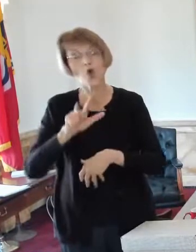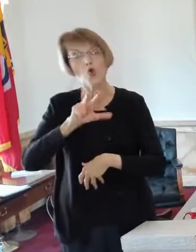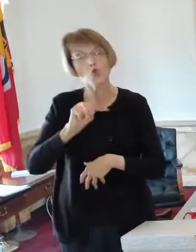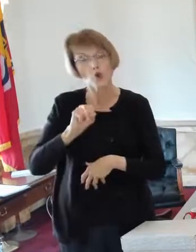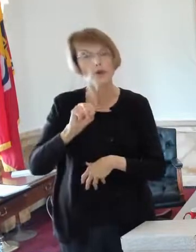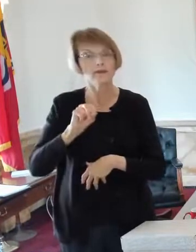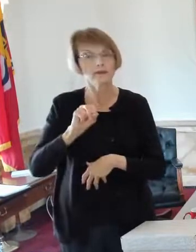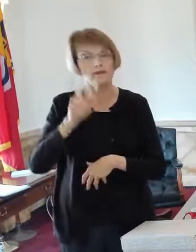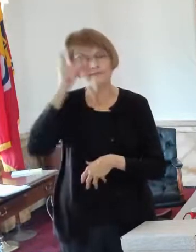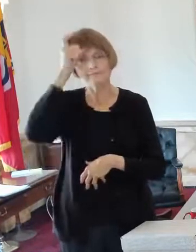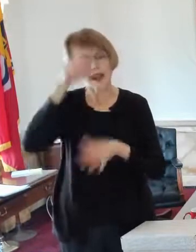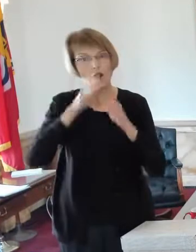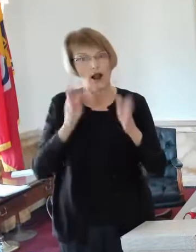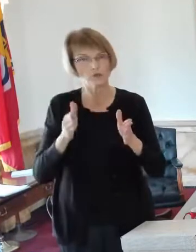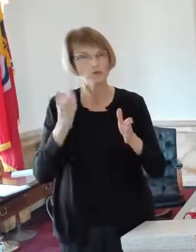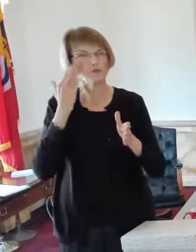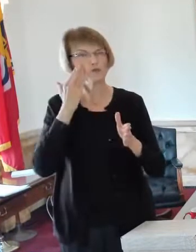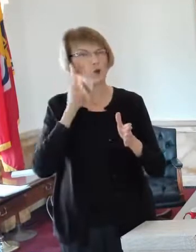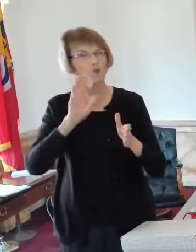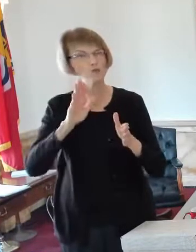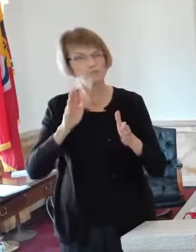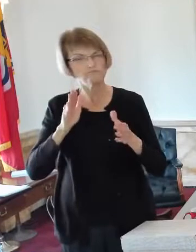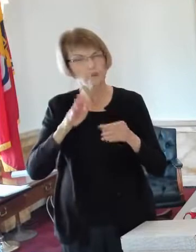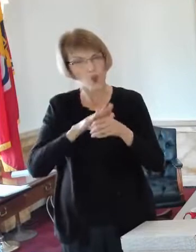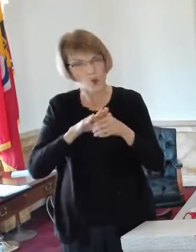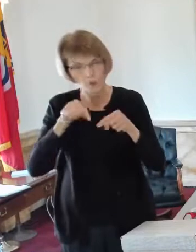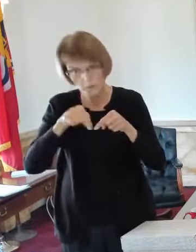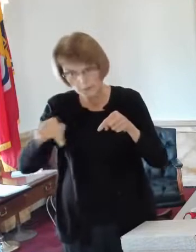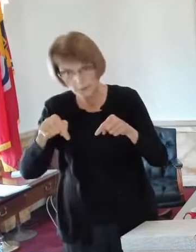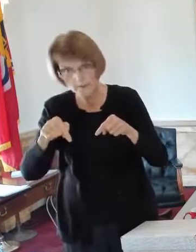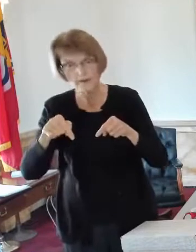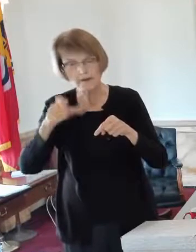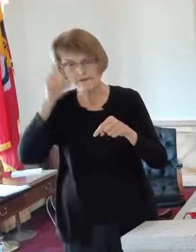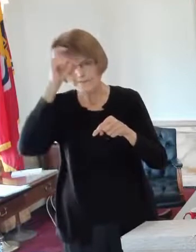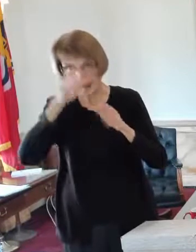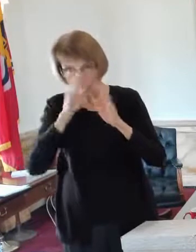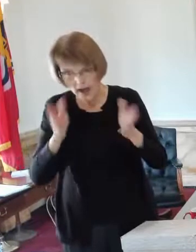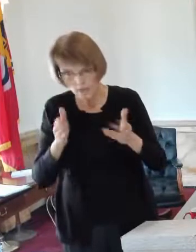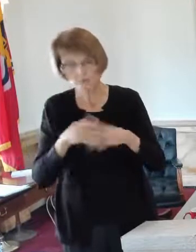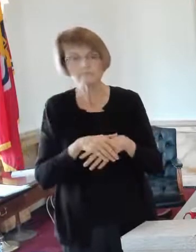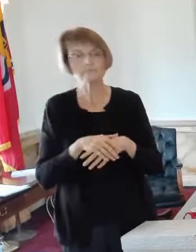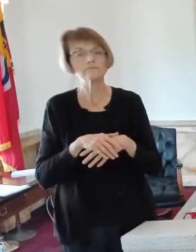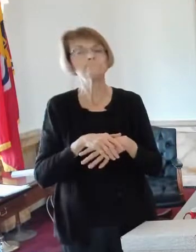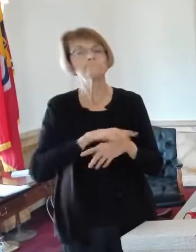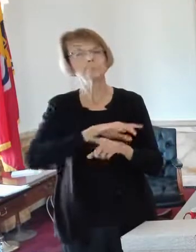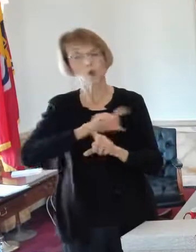everybody knows where the firehouse near them is. Stop into the firehouse and get a gun lock.